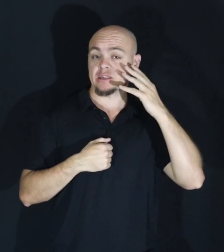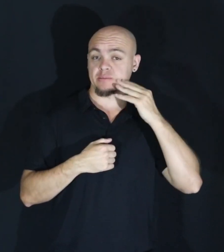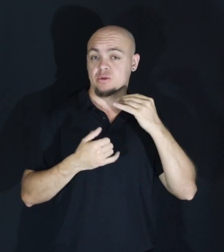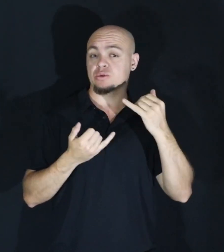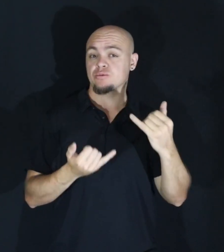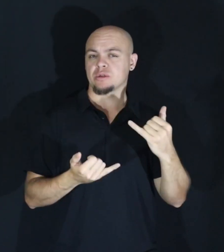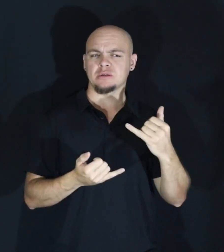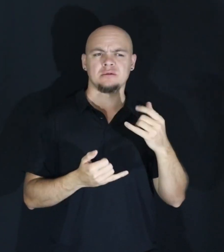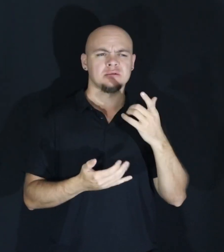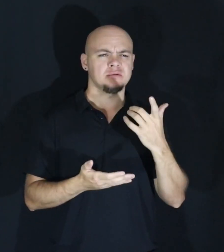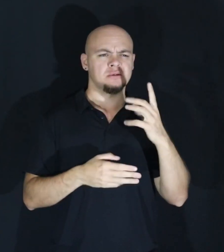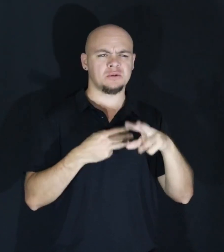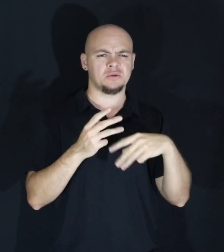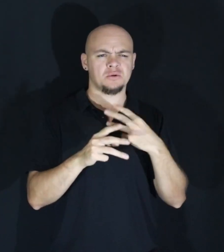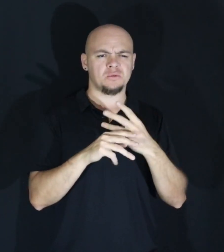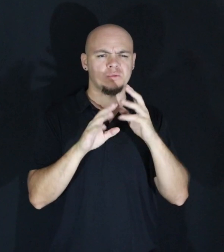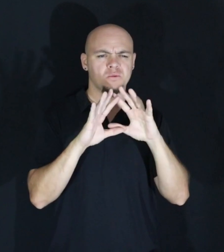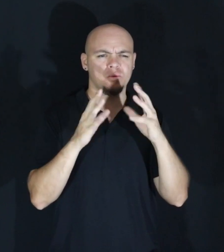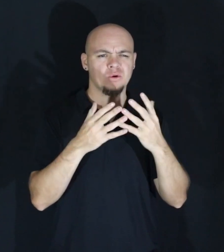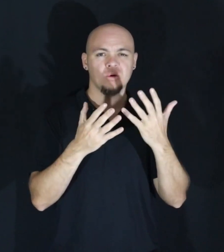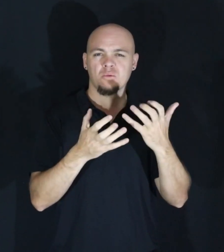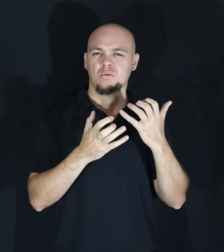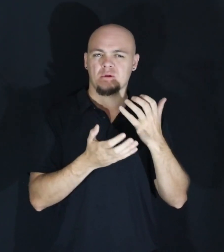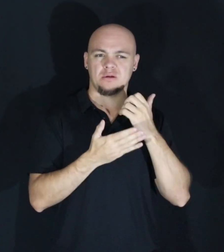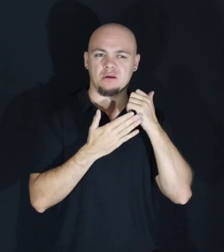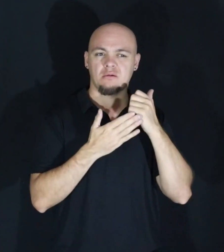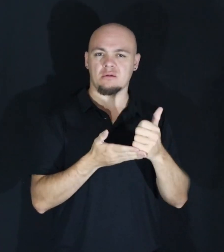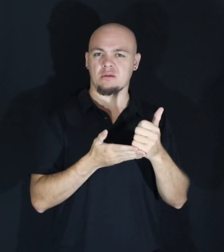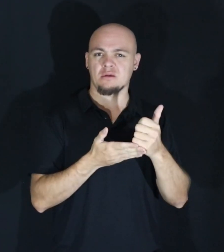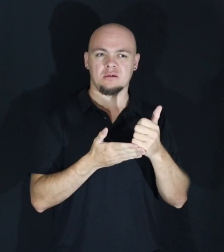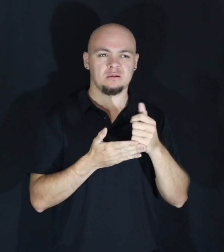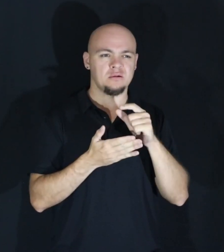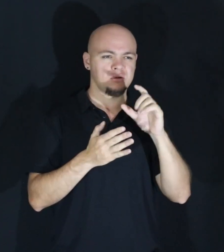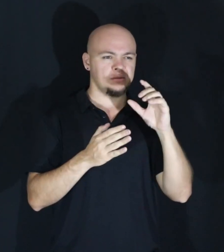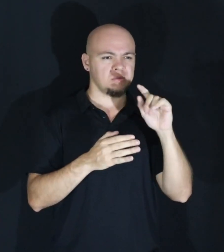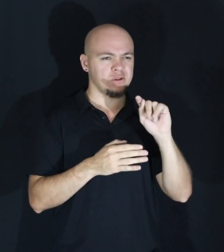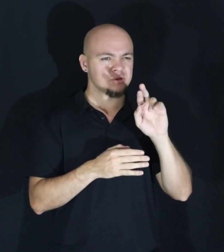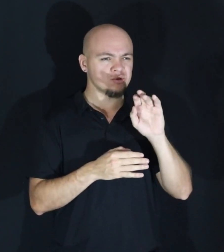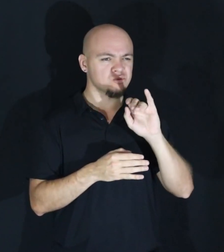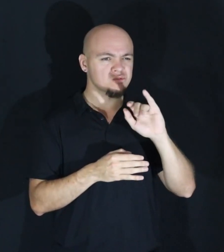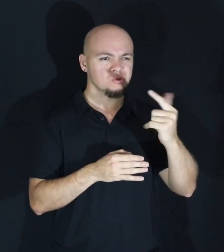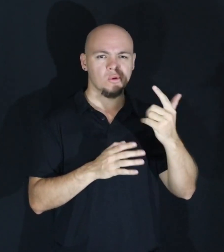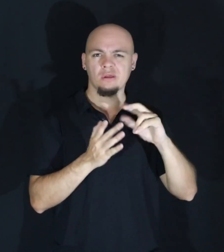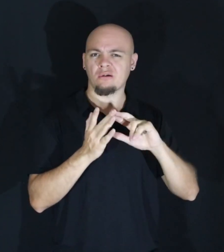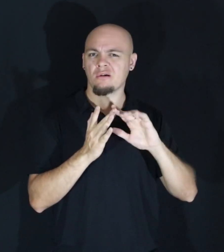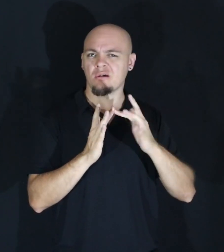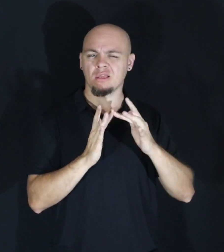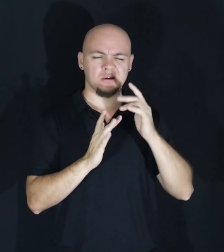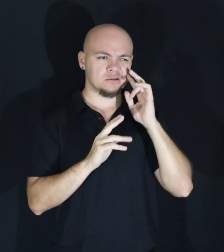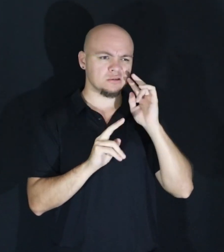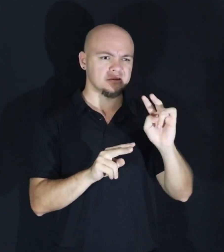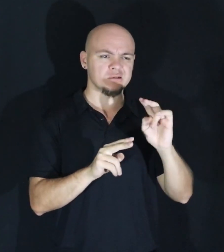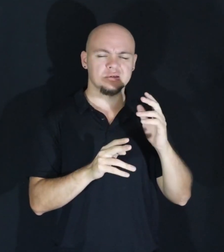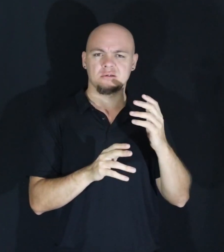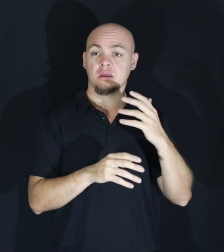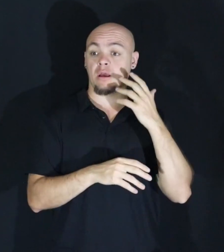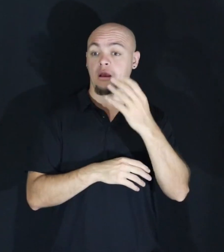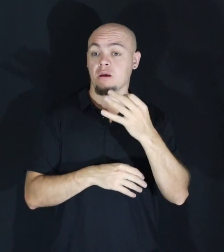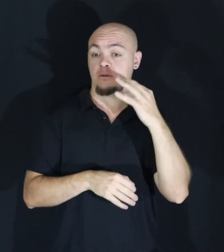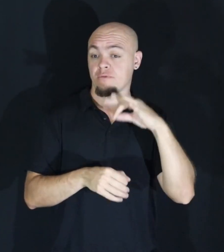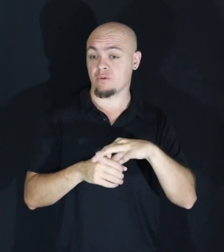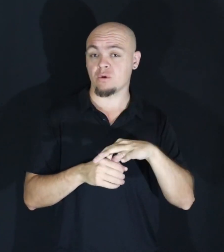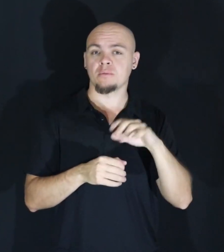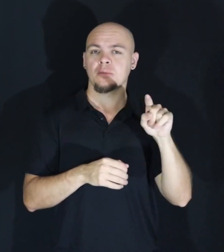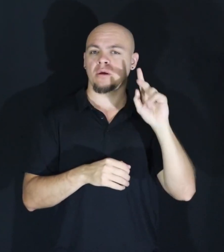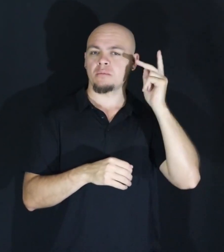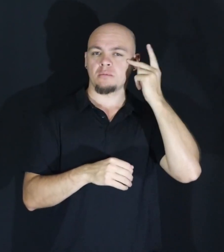how do you navigate in a world where you want to help, but it's hard to weave through the trolling you see online? You go out and vote, but